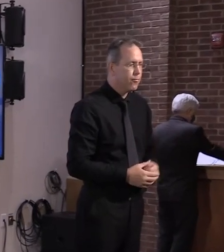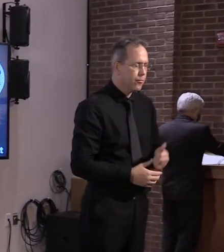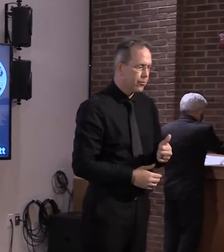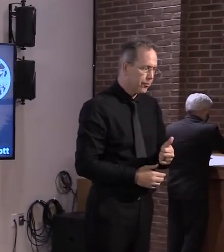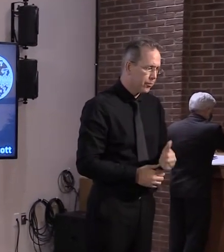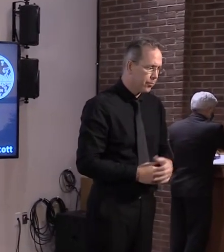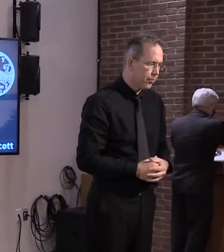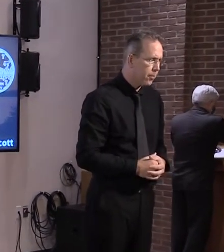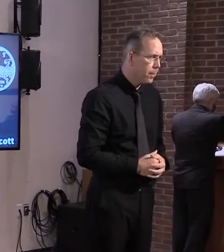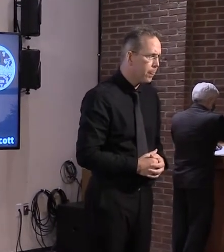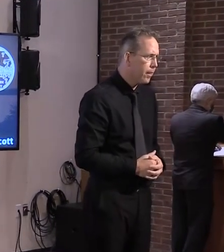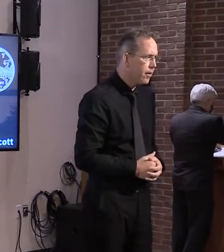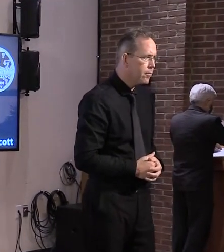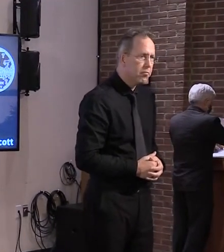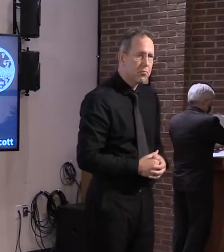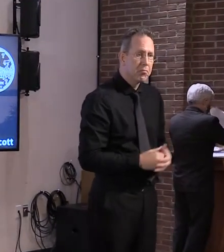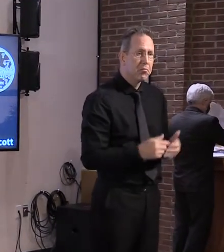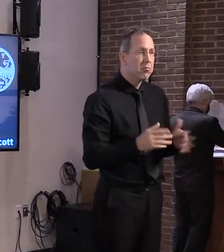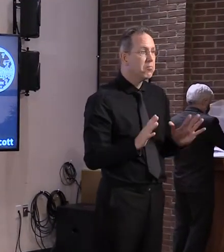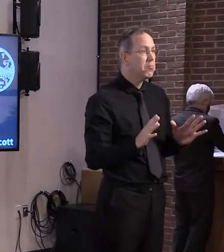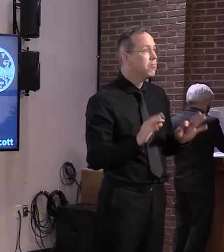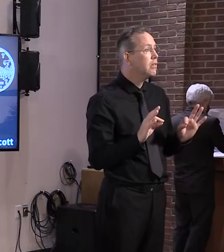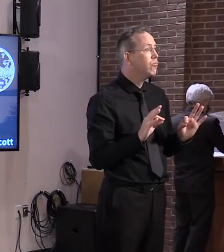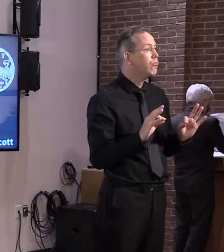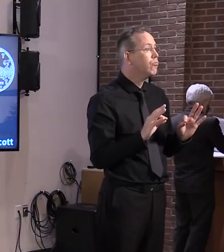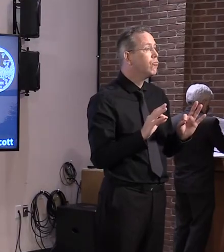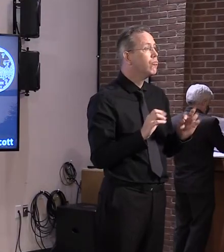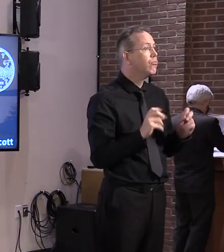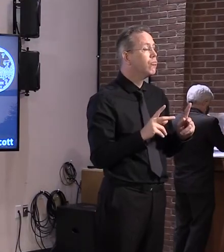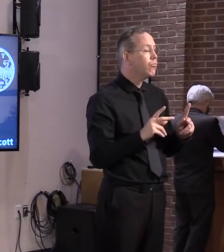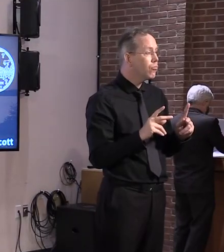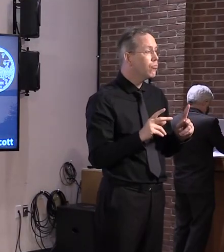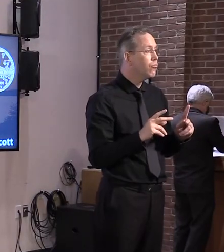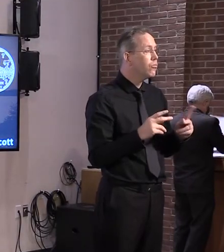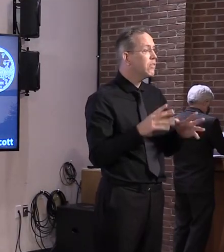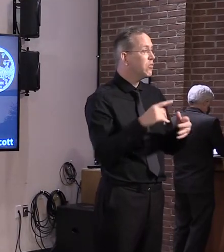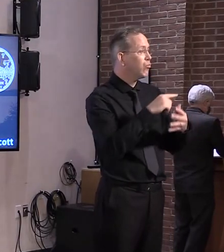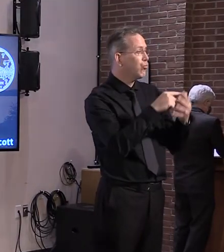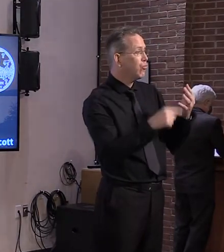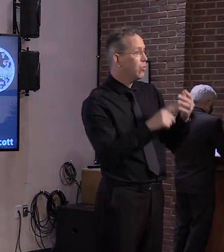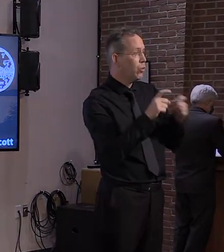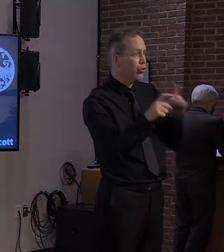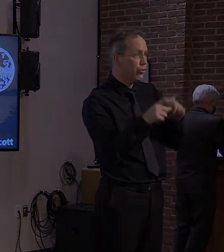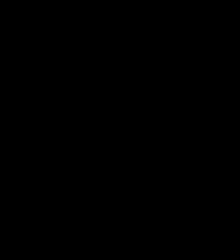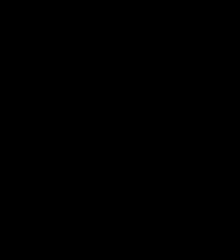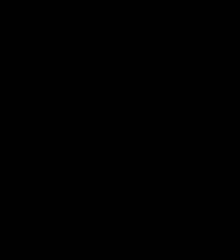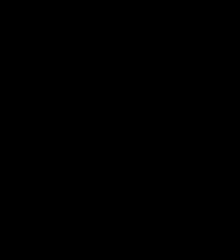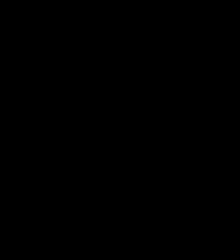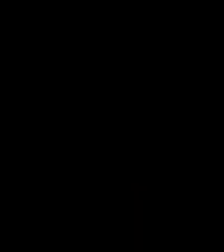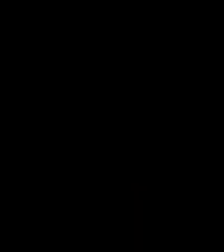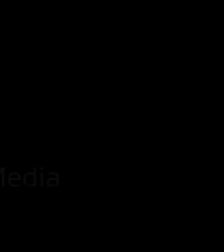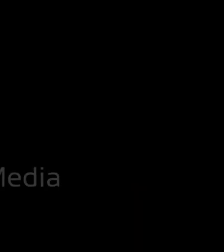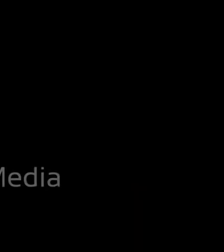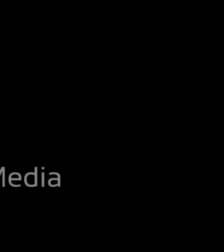That's it. Record time. Thank you very much, and we'll see you on Wednesday.